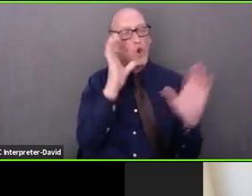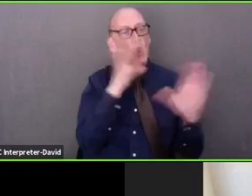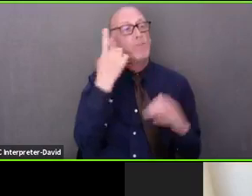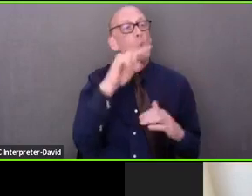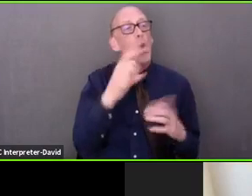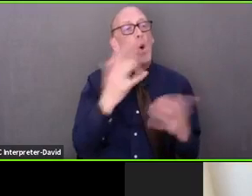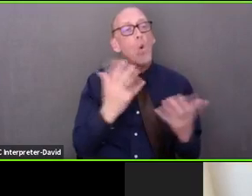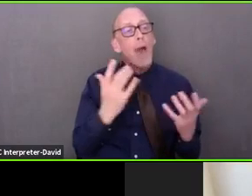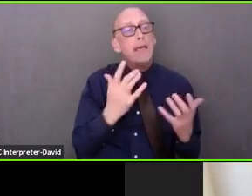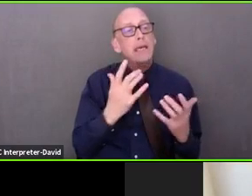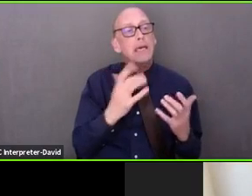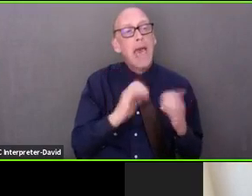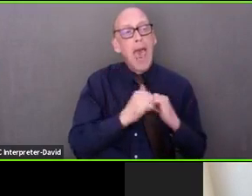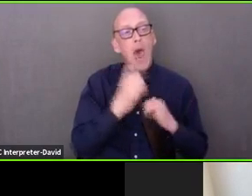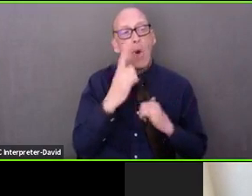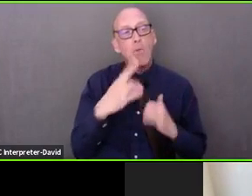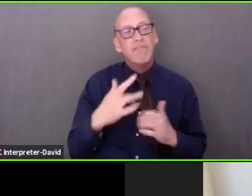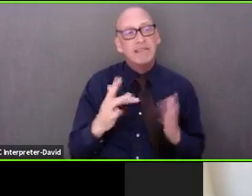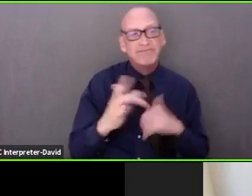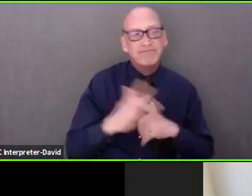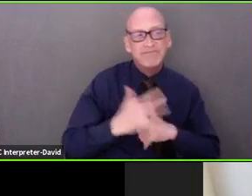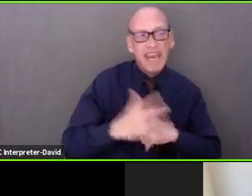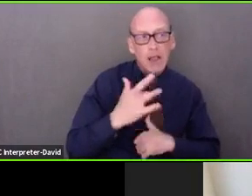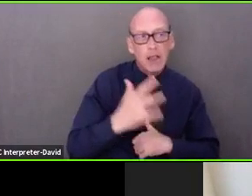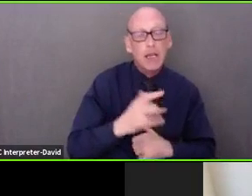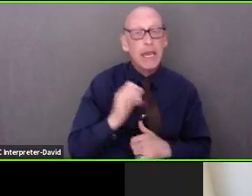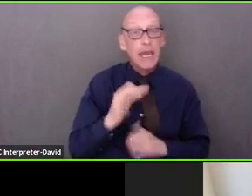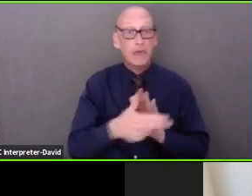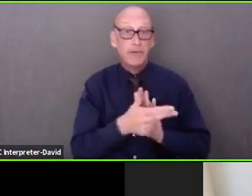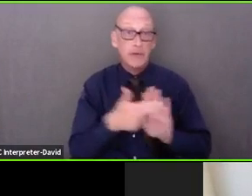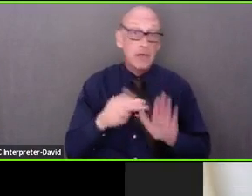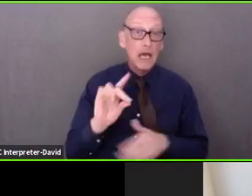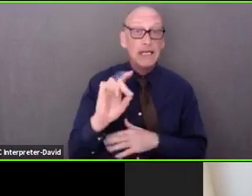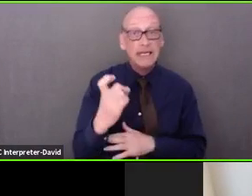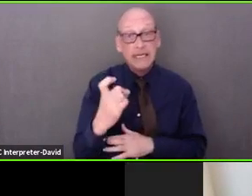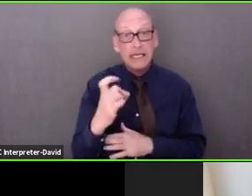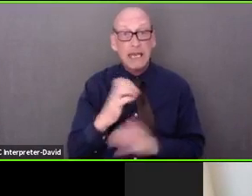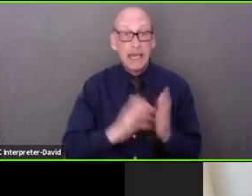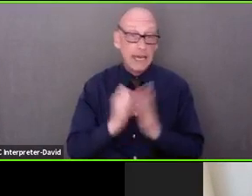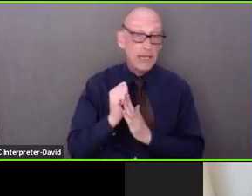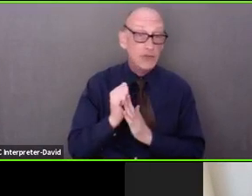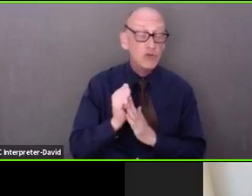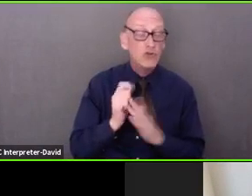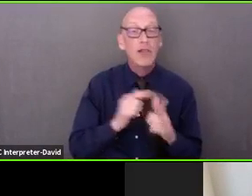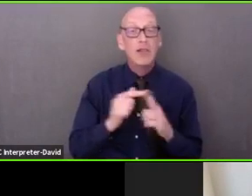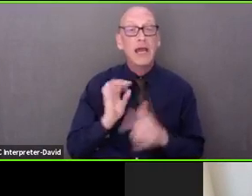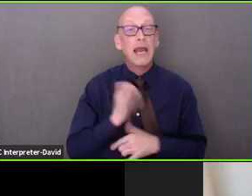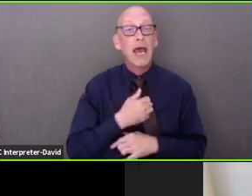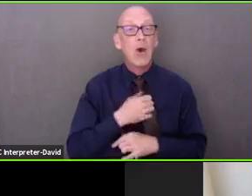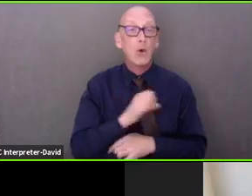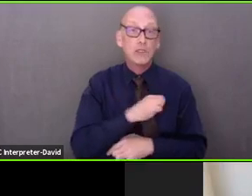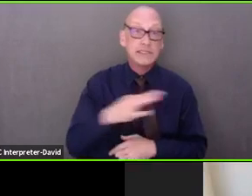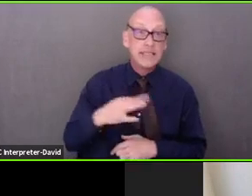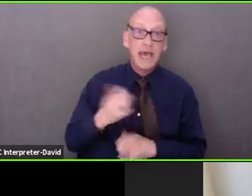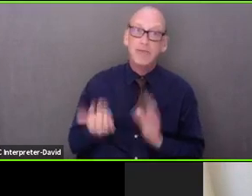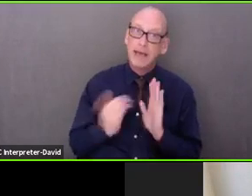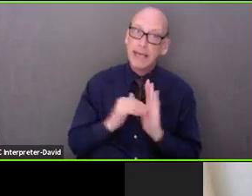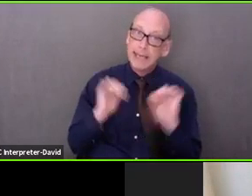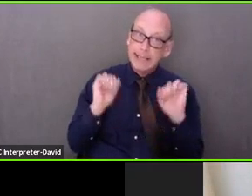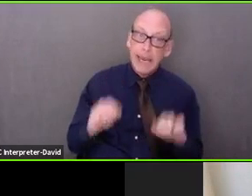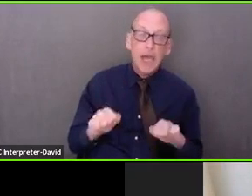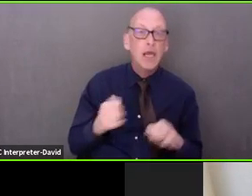if indeed there is a diagnosis of cancer, our staff is able to, again,